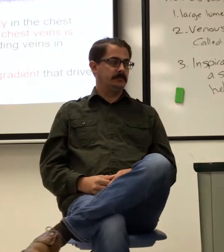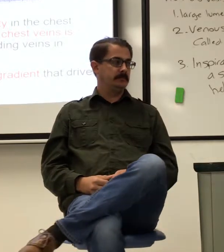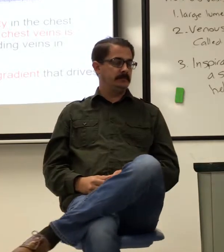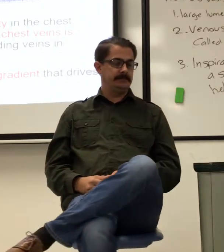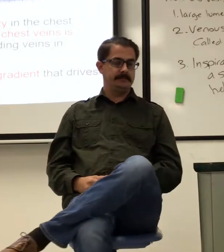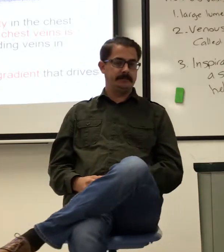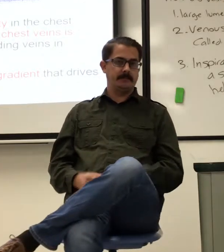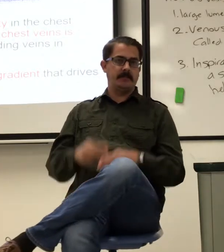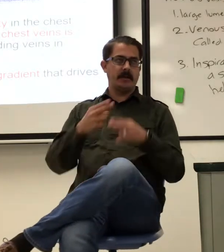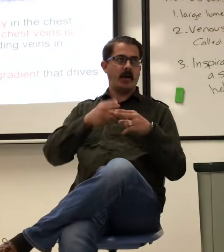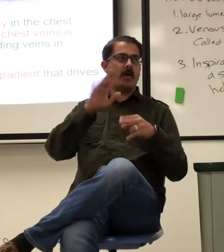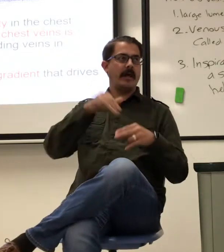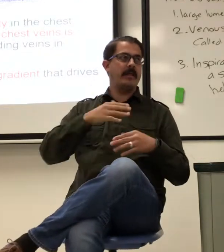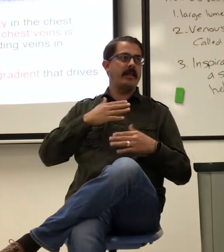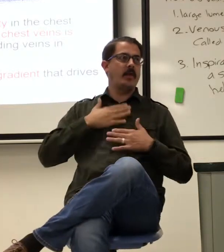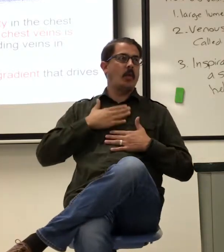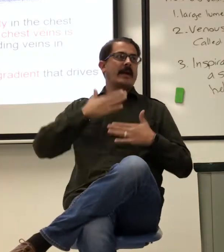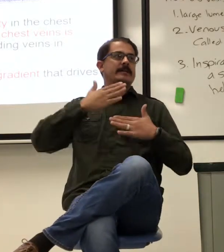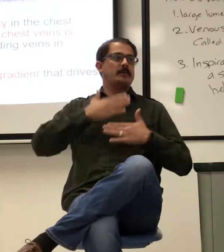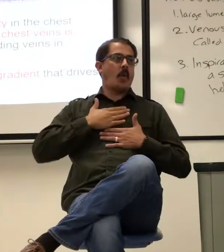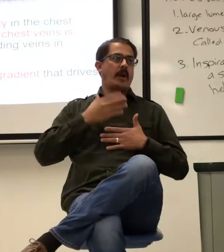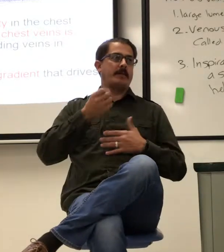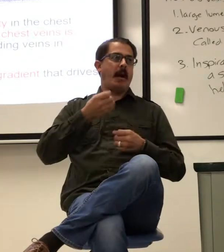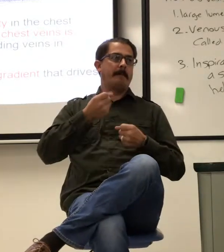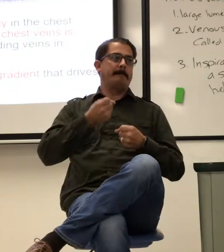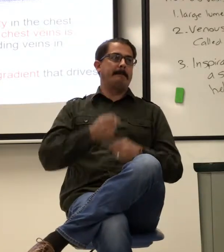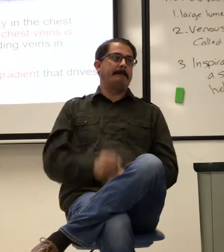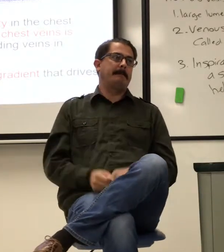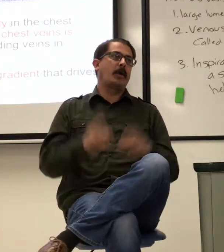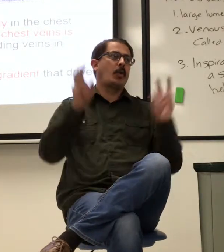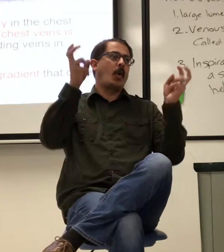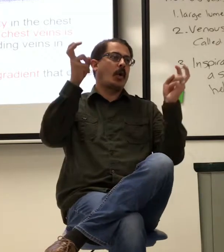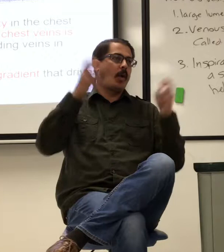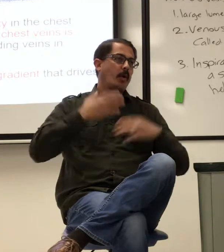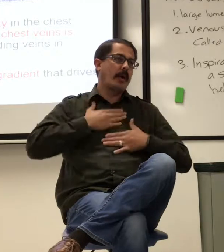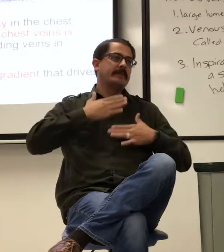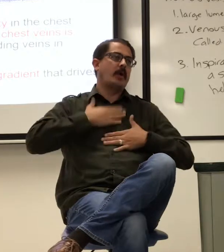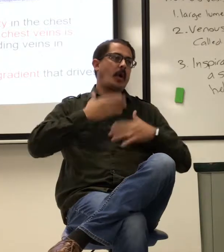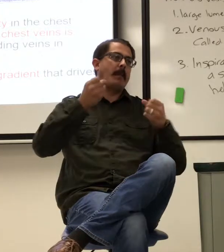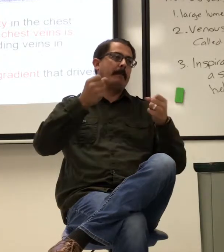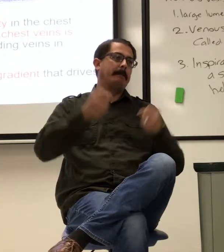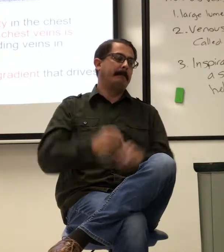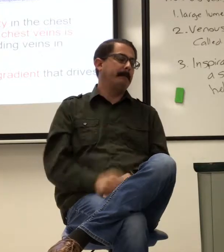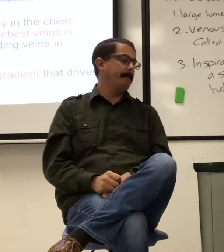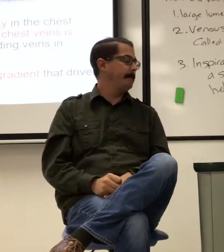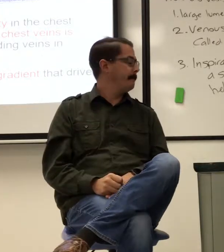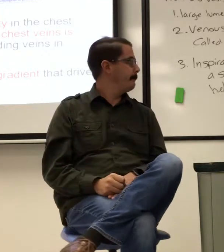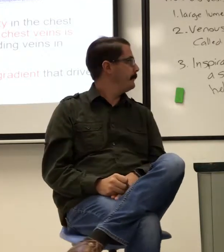So they call that the respiratory pump, quote unquote respiratory